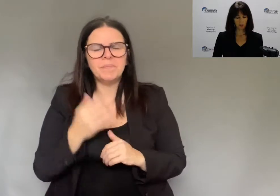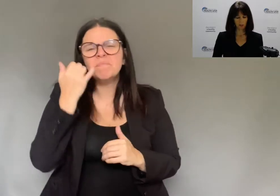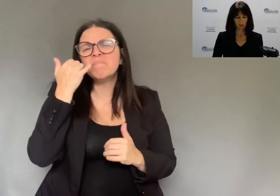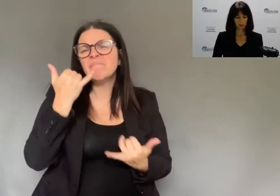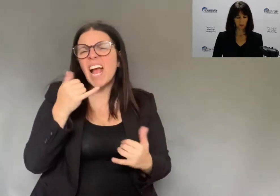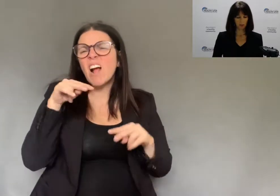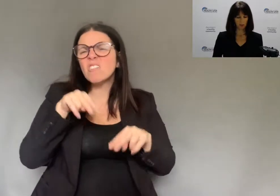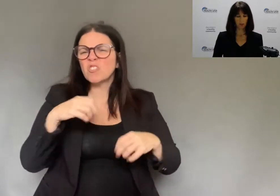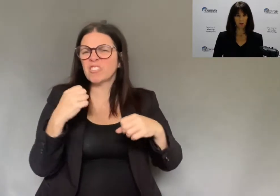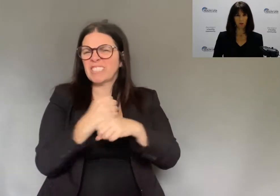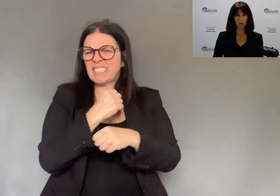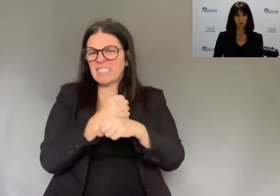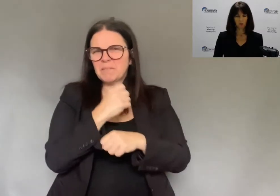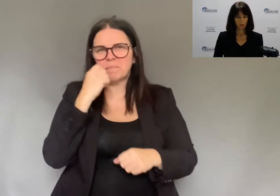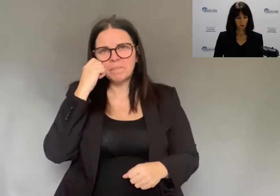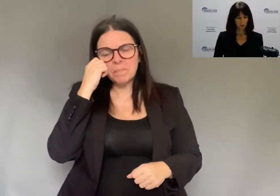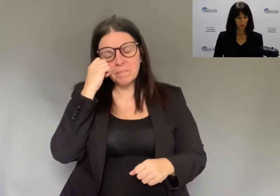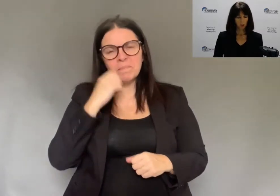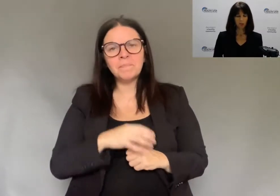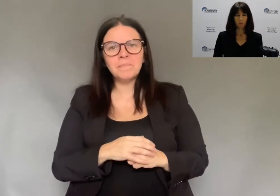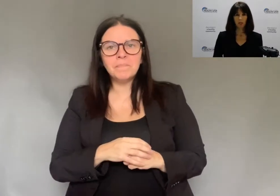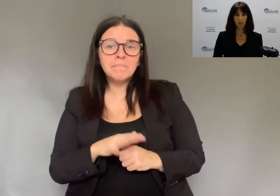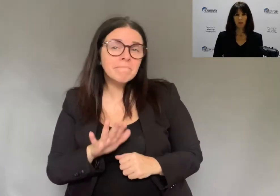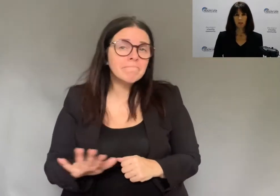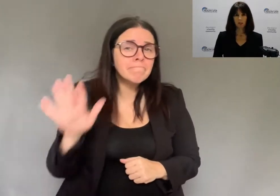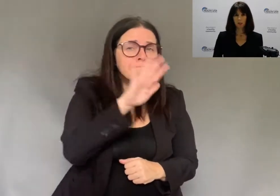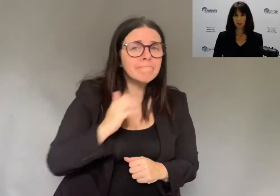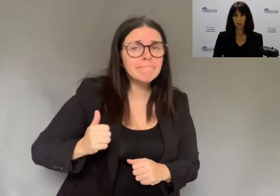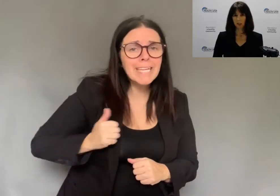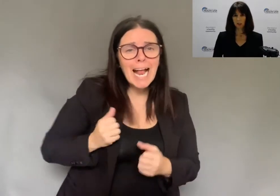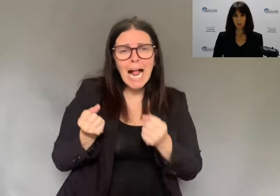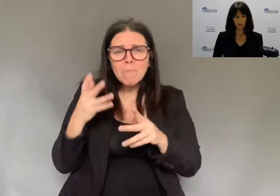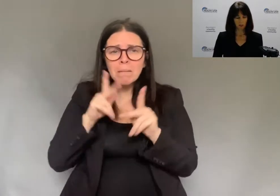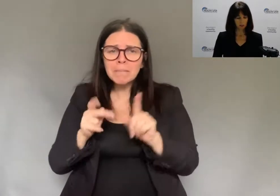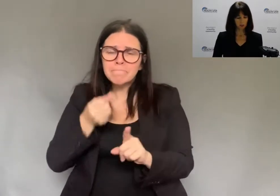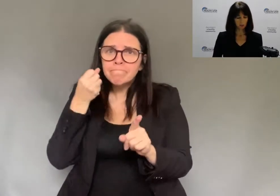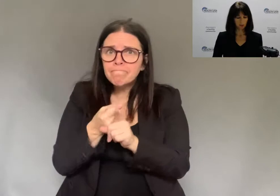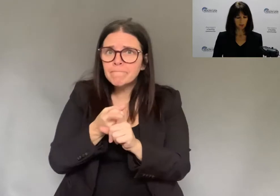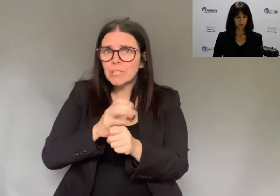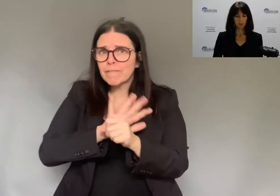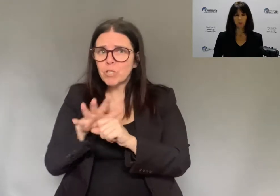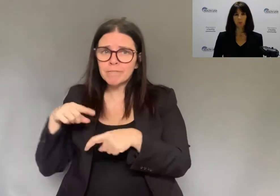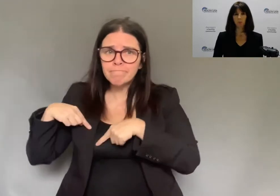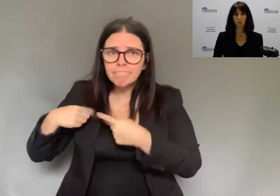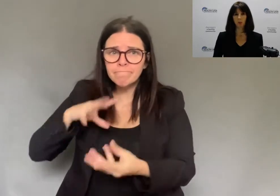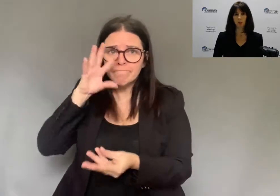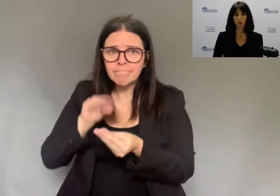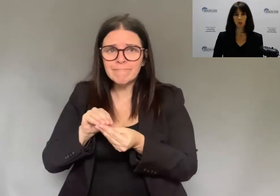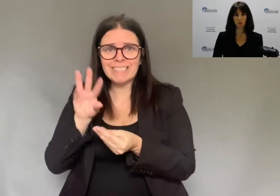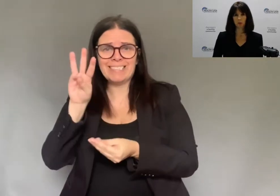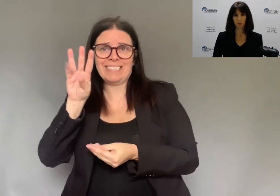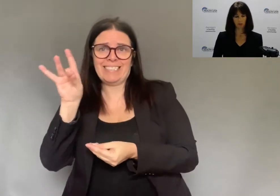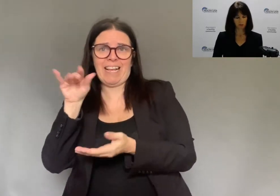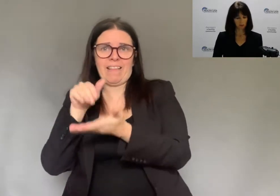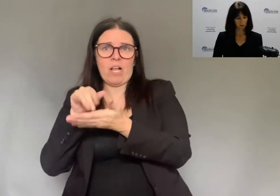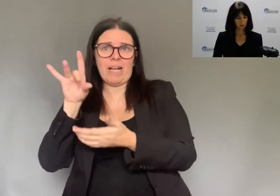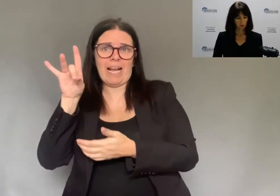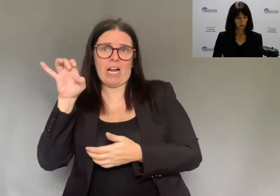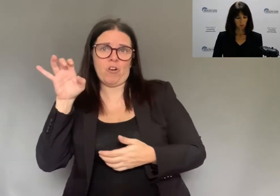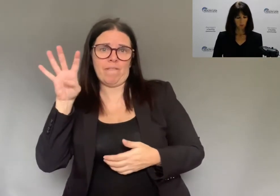20,238 cases in Ontario. Chatham-Kent has 90 cases and Sarnia-Lambton has reported 200